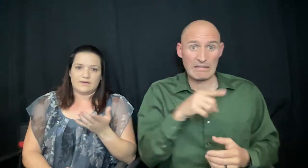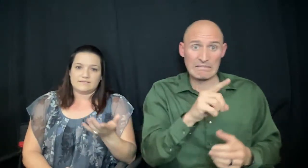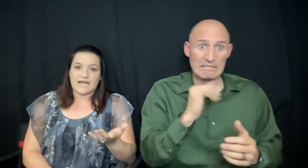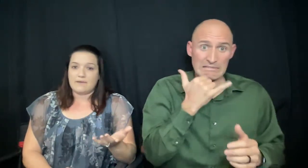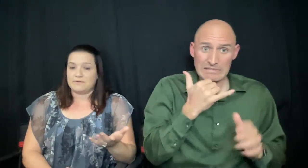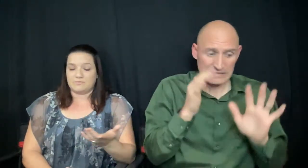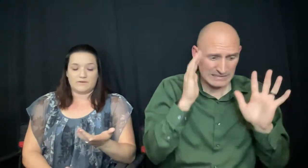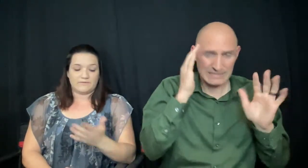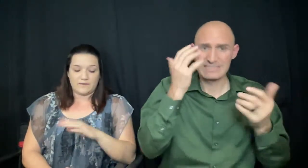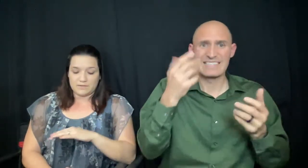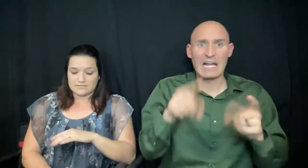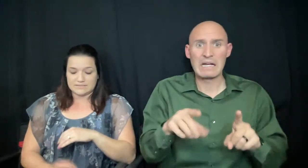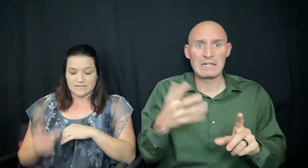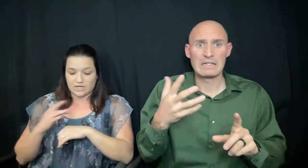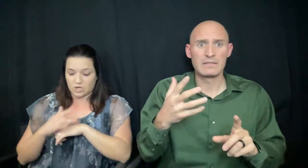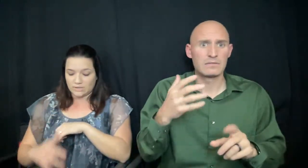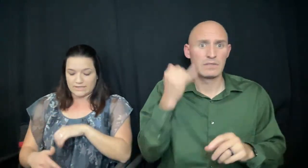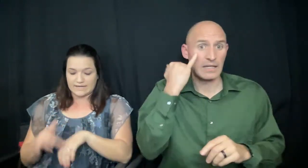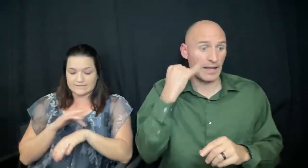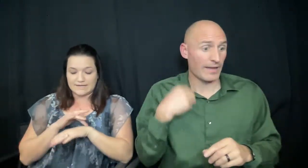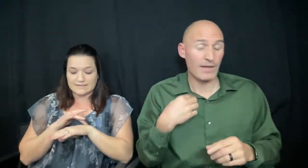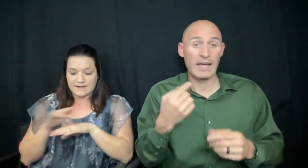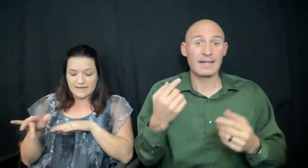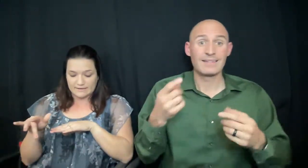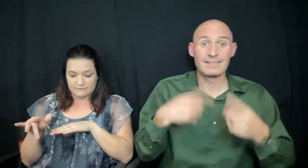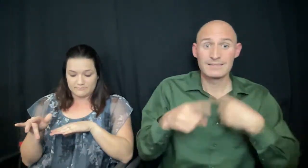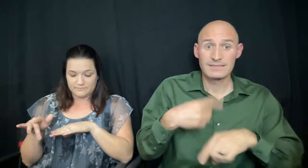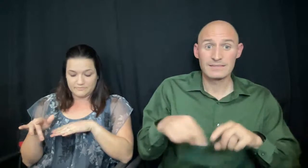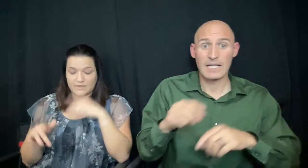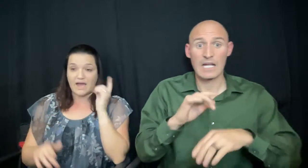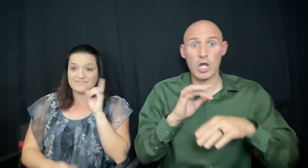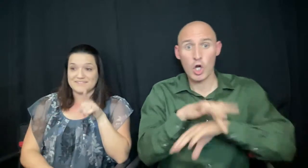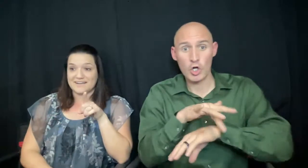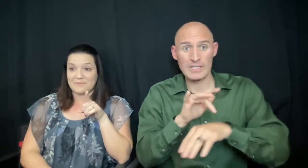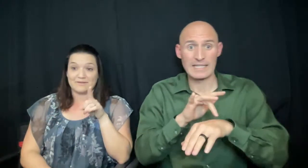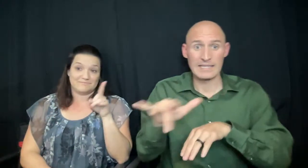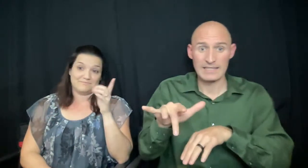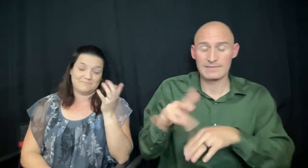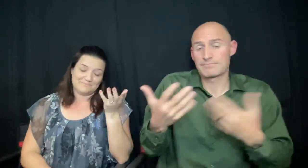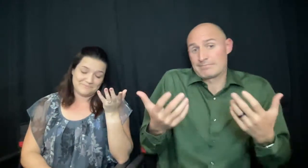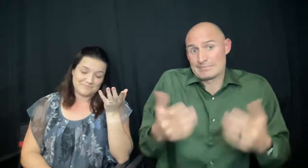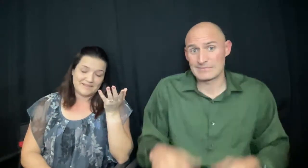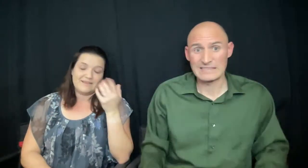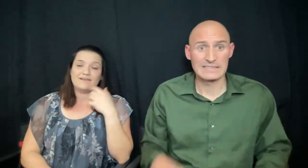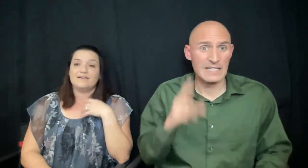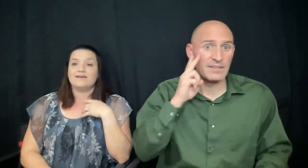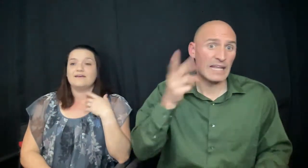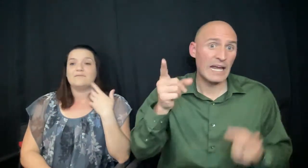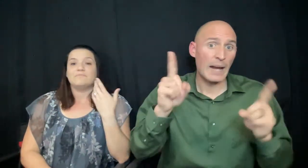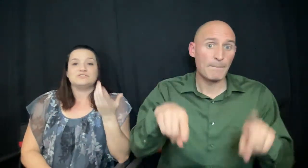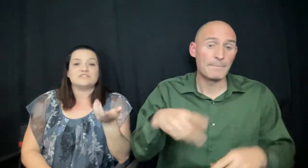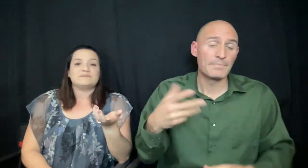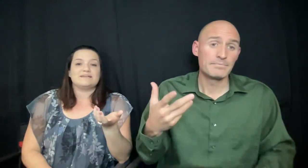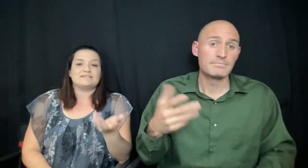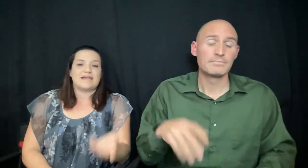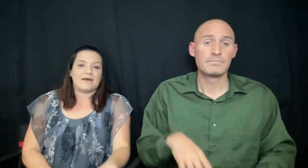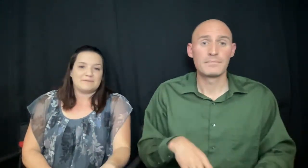it's happened. What if I went to sign early and I signed naked? I've seen it happen. But just because it